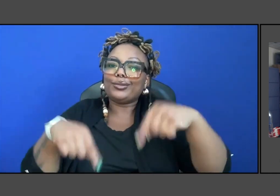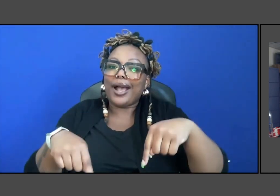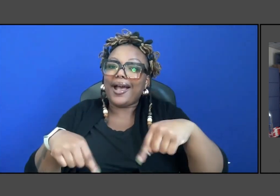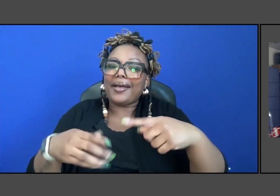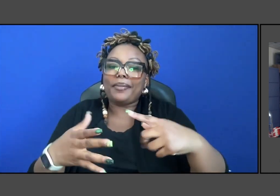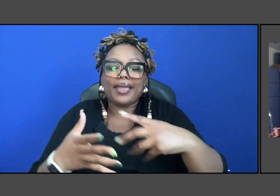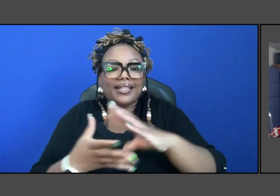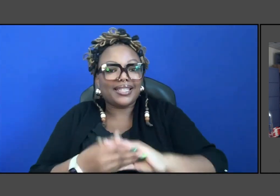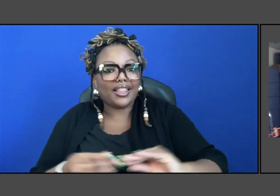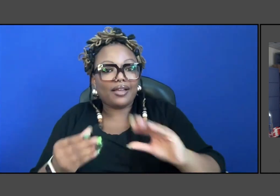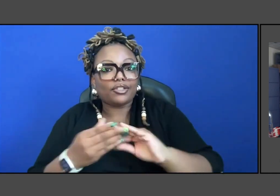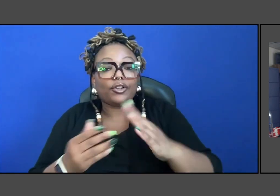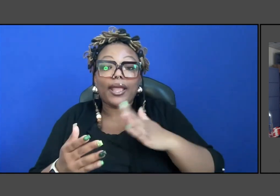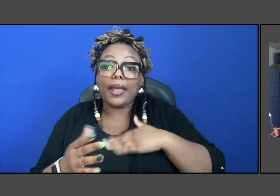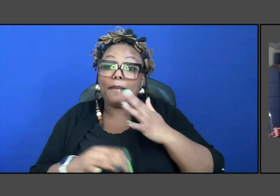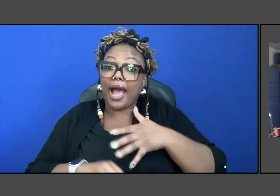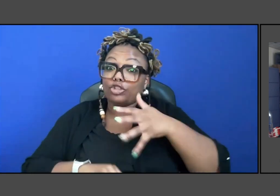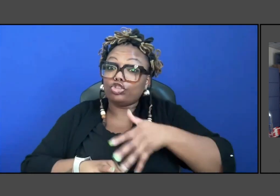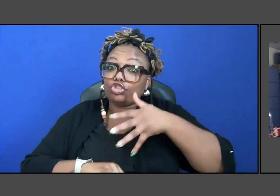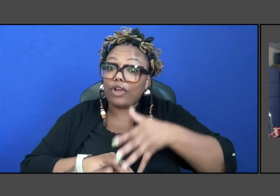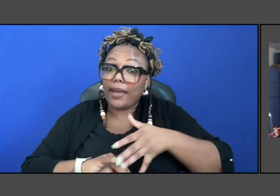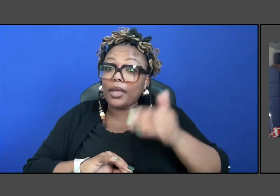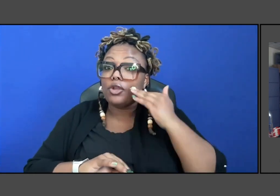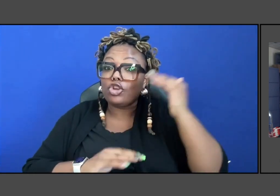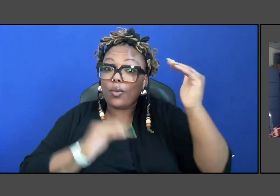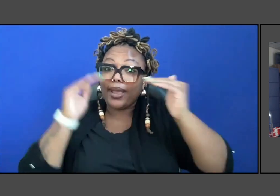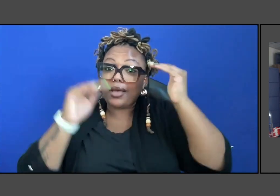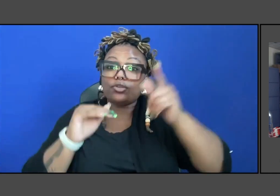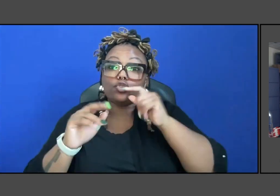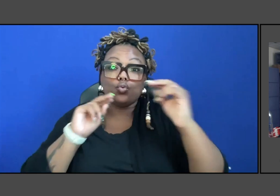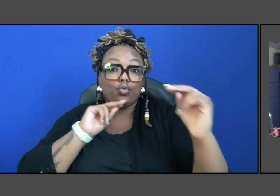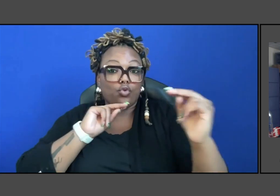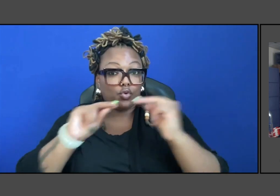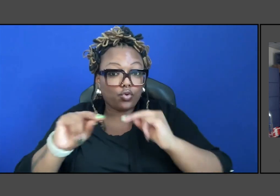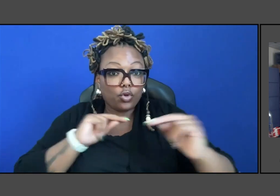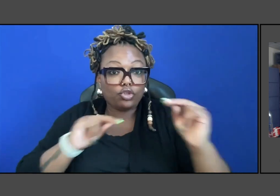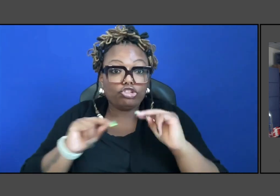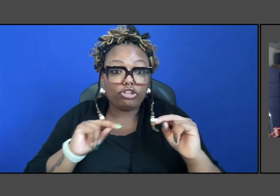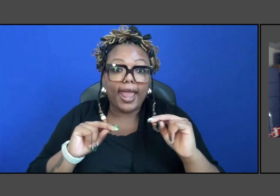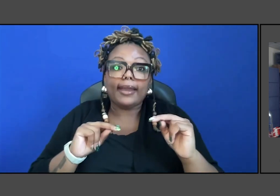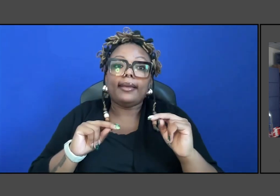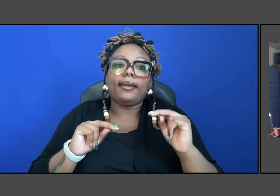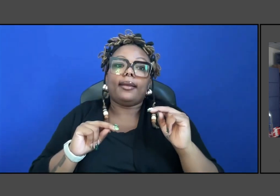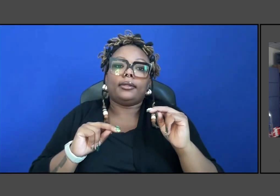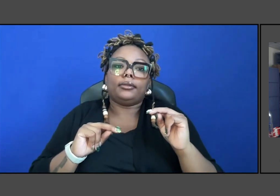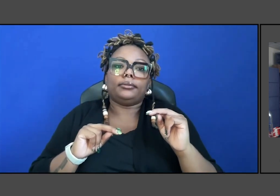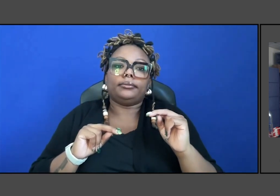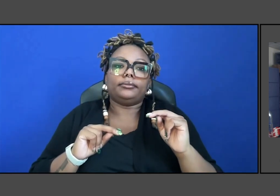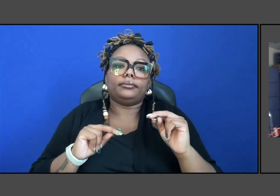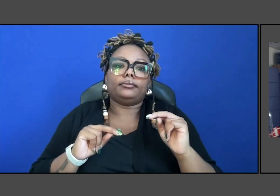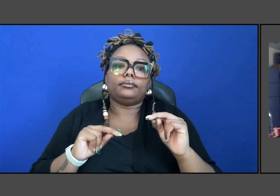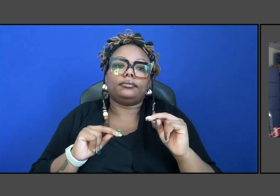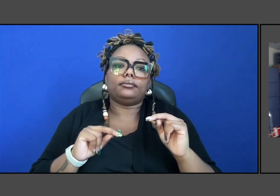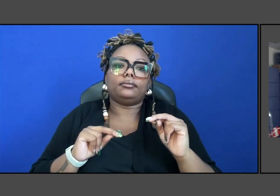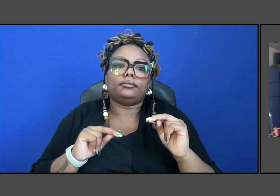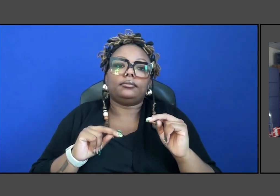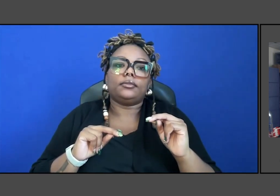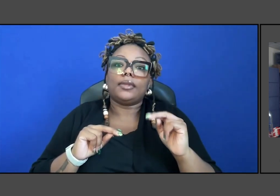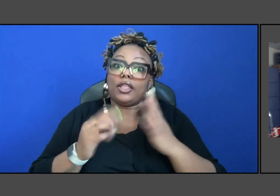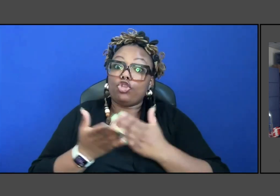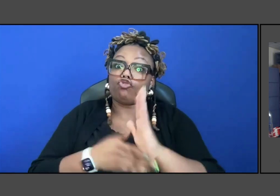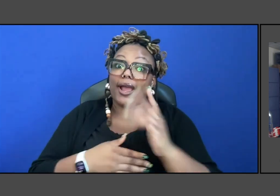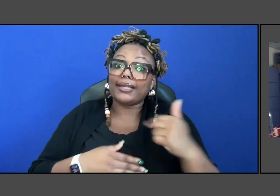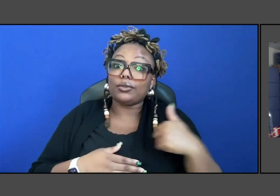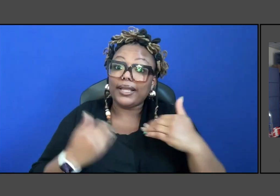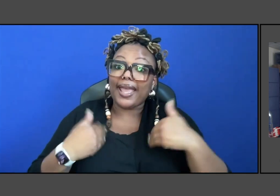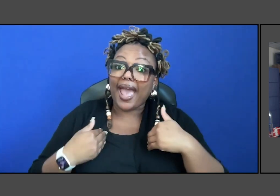tribe, like knowing elders who negotiated our the right that we had through treaty rights